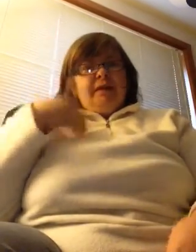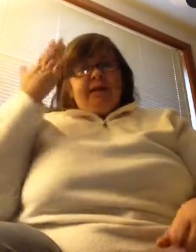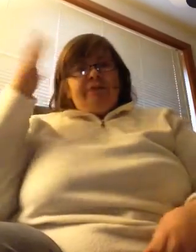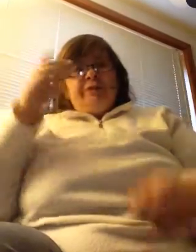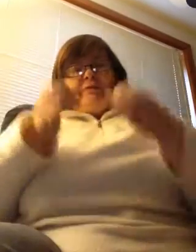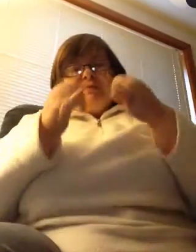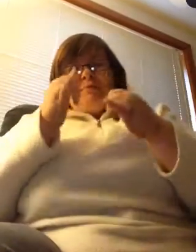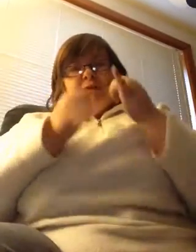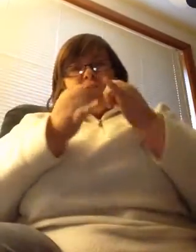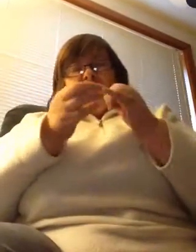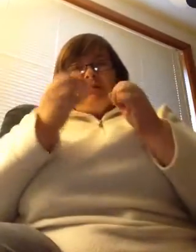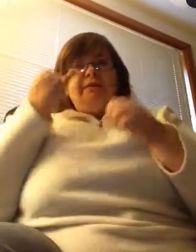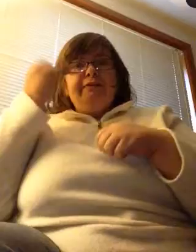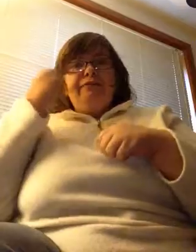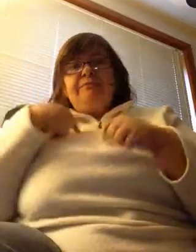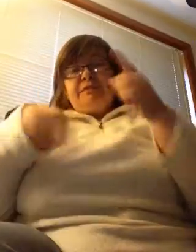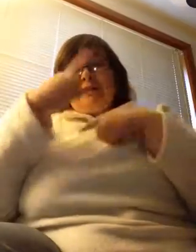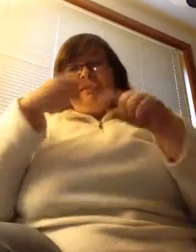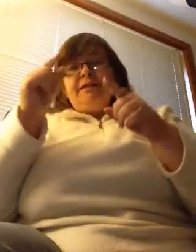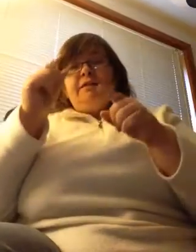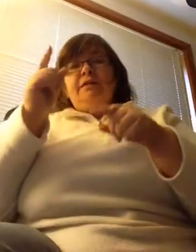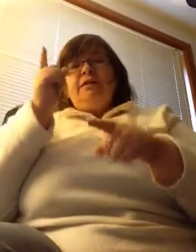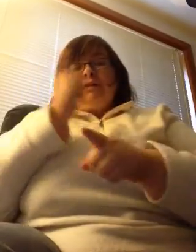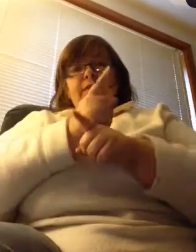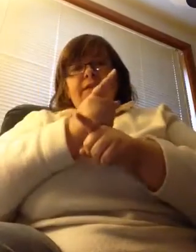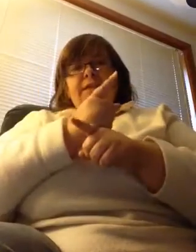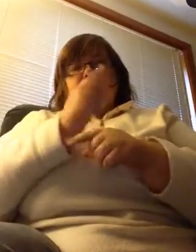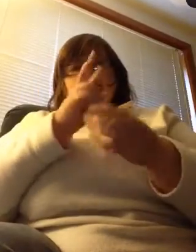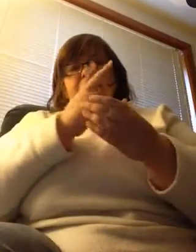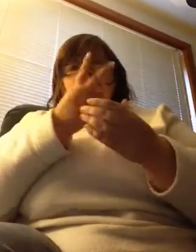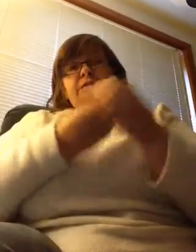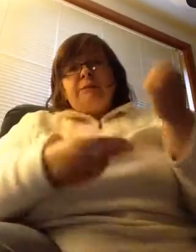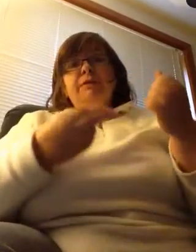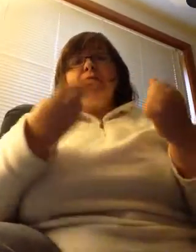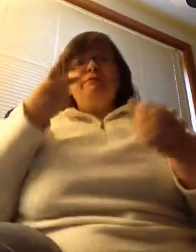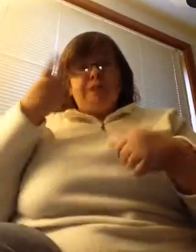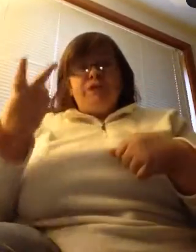I don't know if I'm signing it correctly, double vision